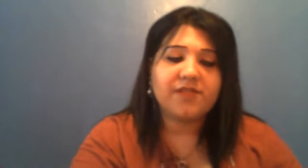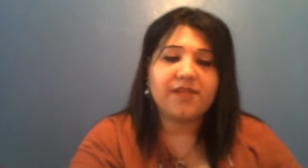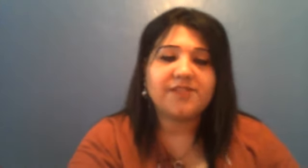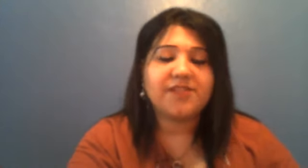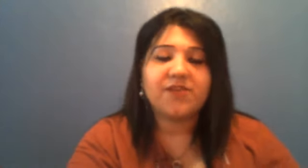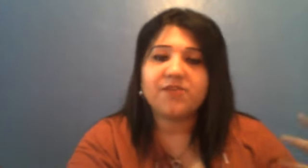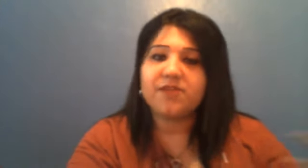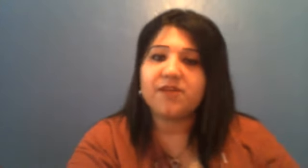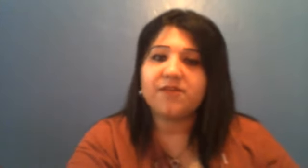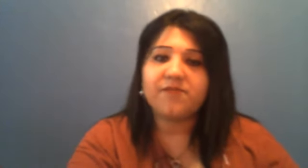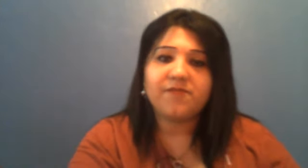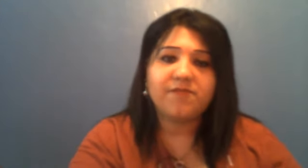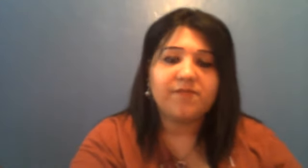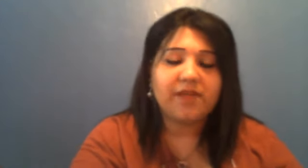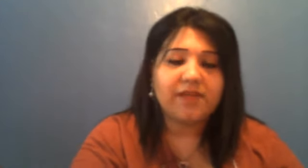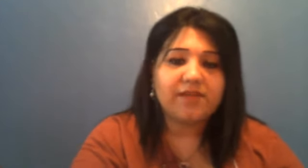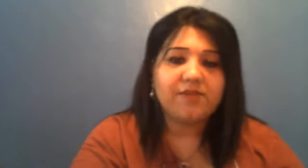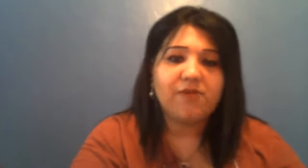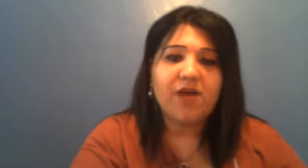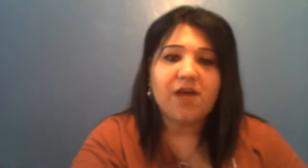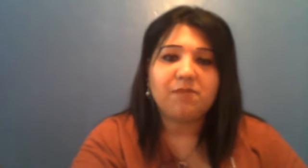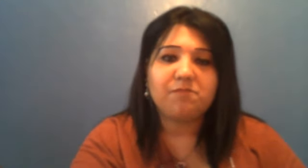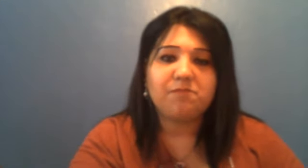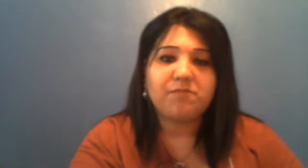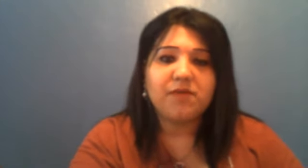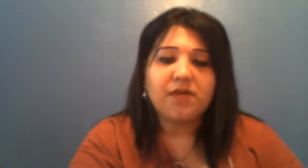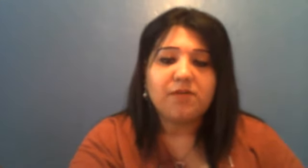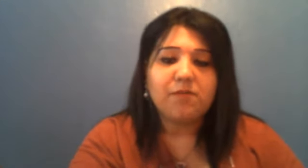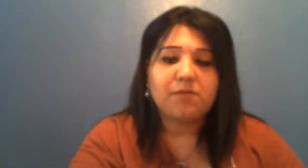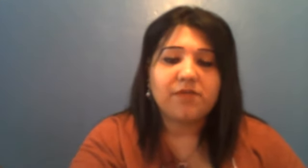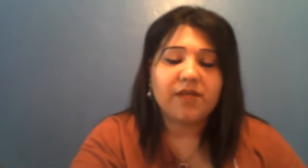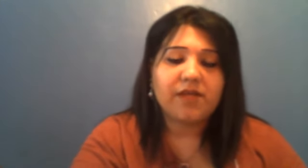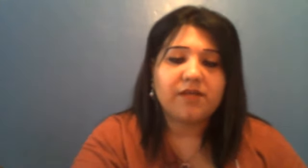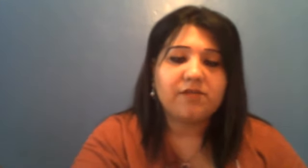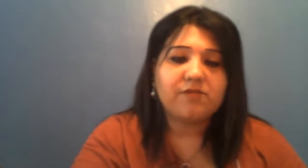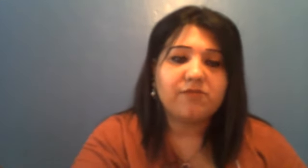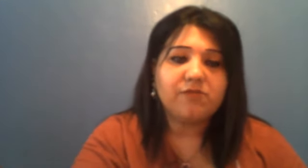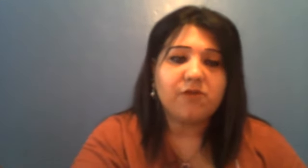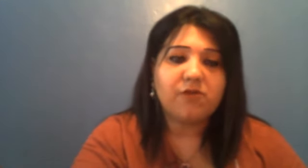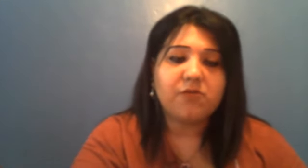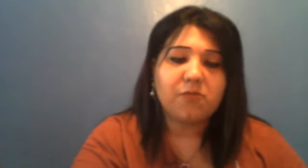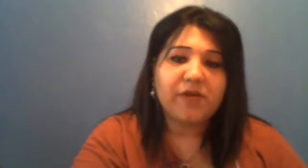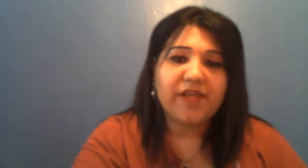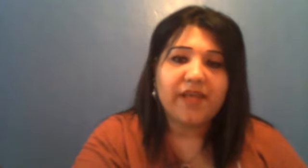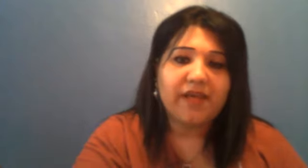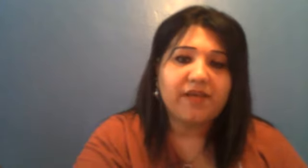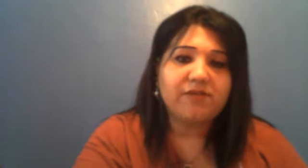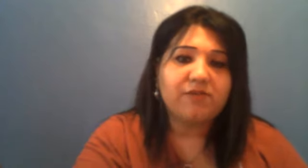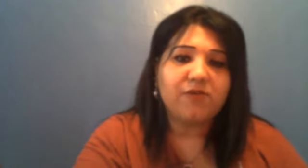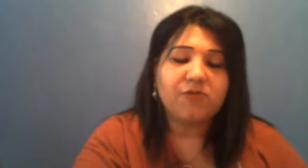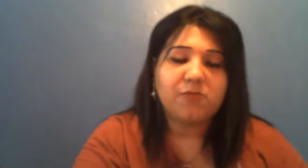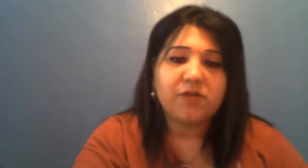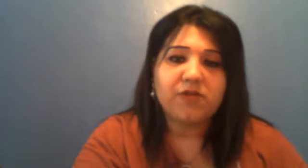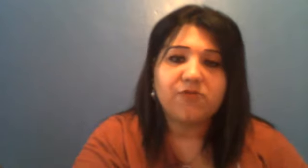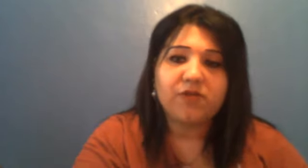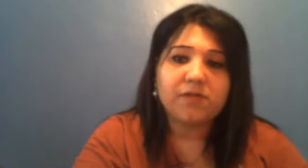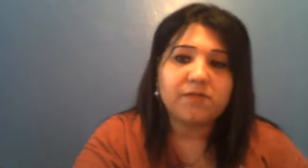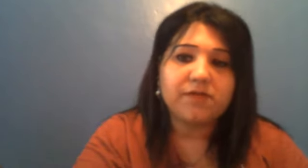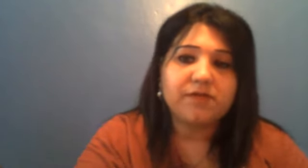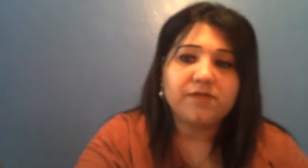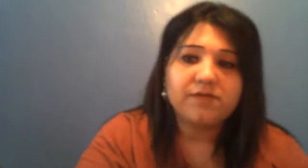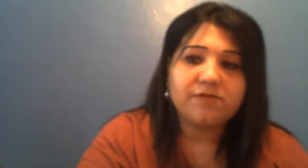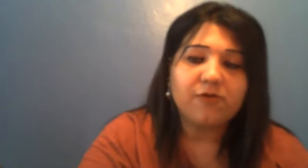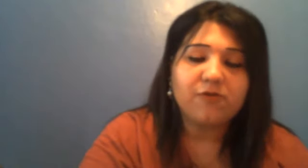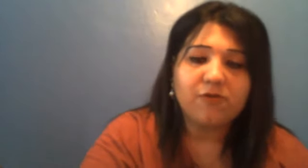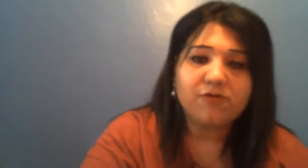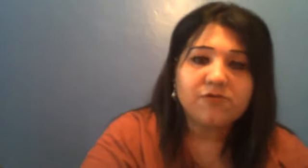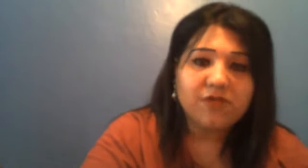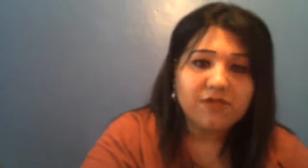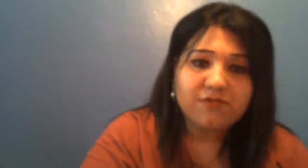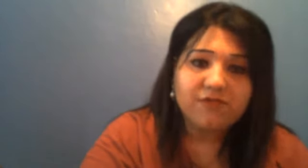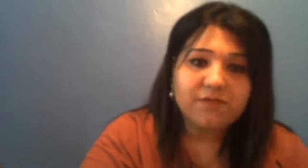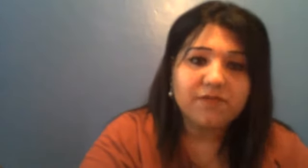say, share the love. Like, you know how, let's say, don't spread hate, don't spread the drama, or don't stop the drama.